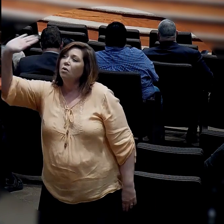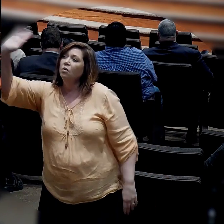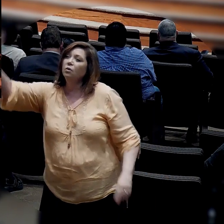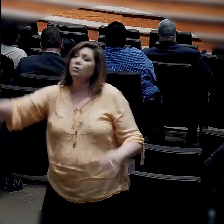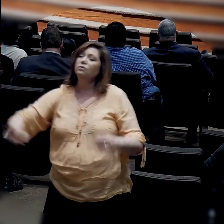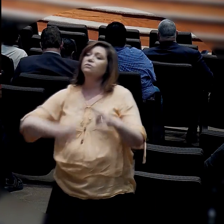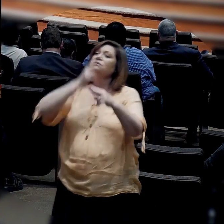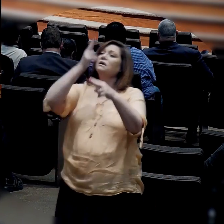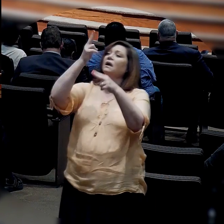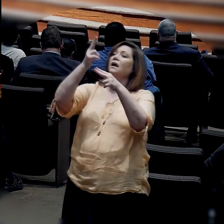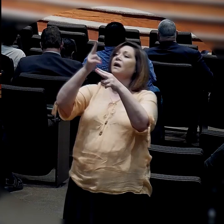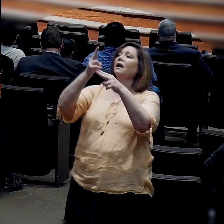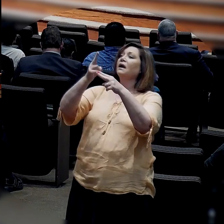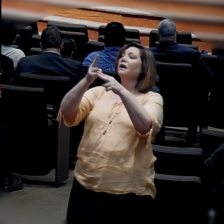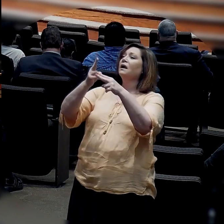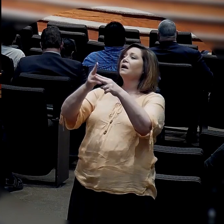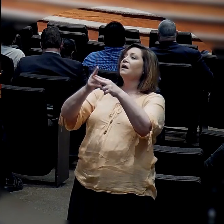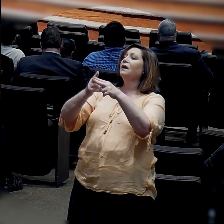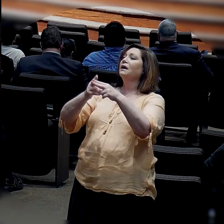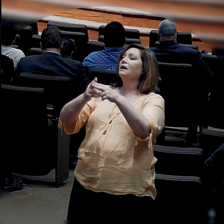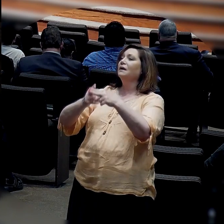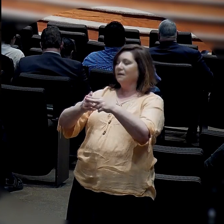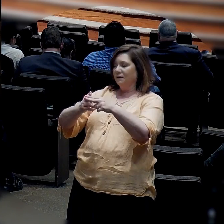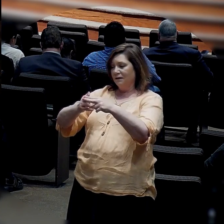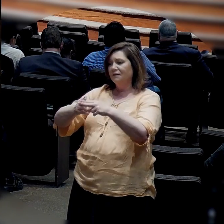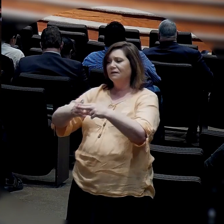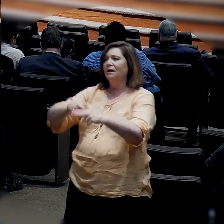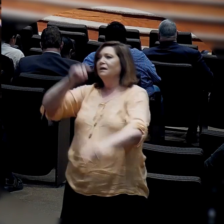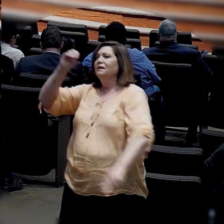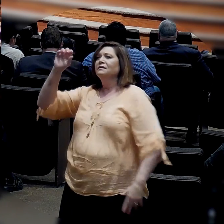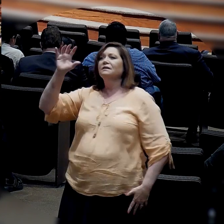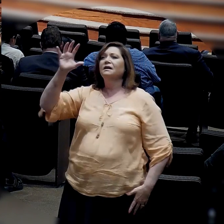name, the morning breaks in glory.